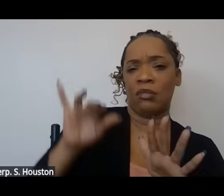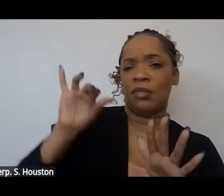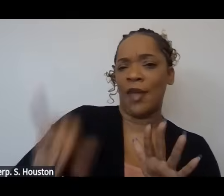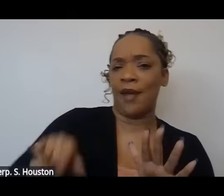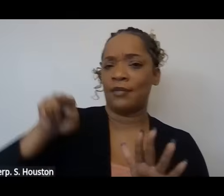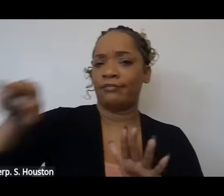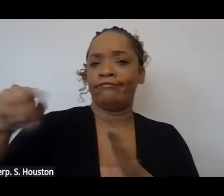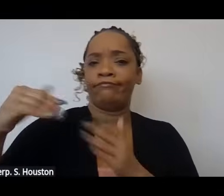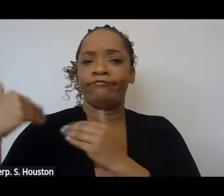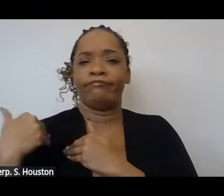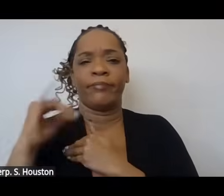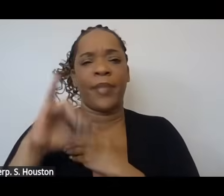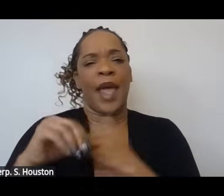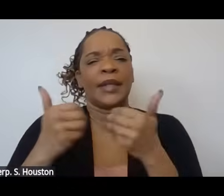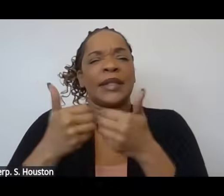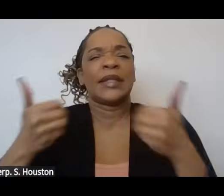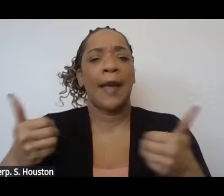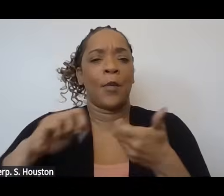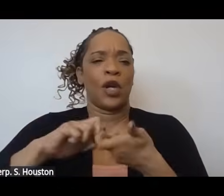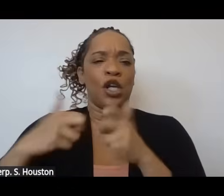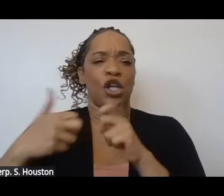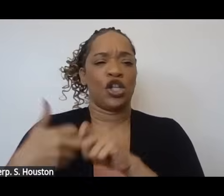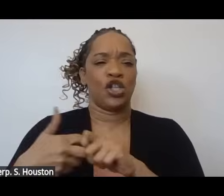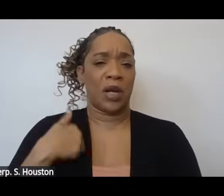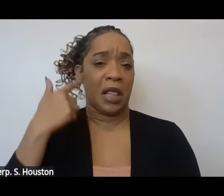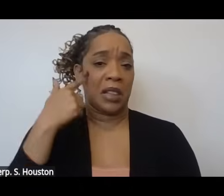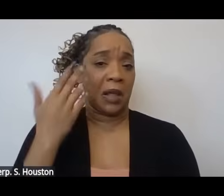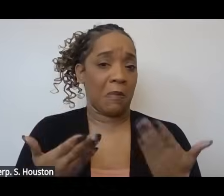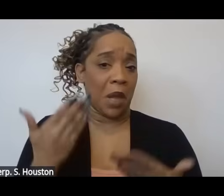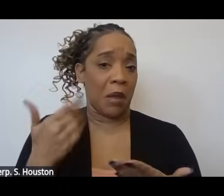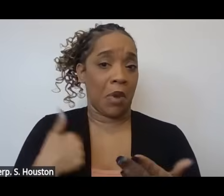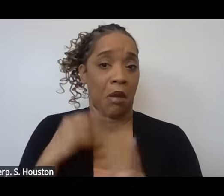things. And that's where I think I may be looking at it